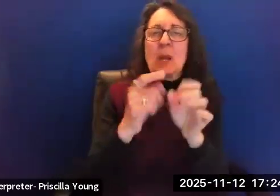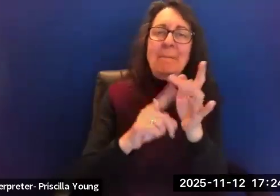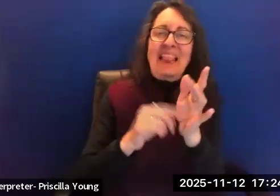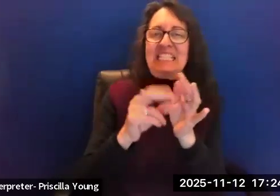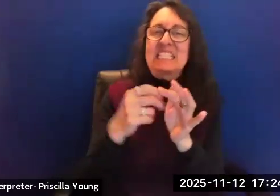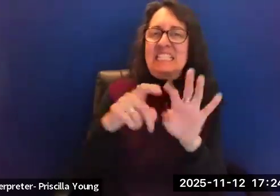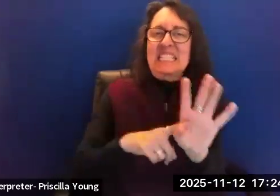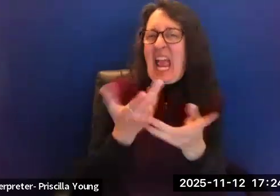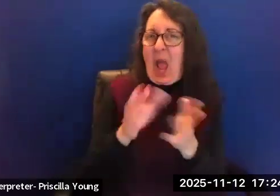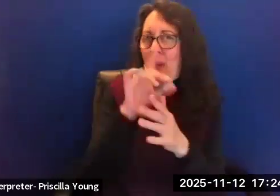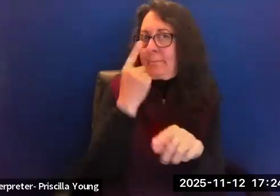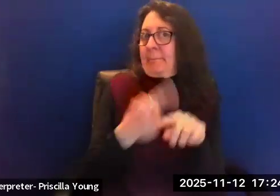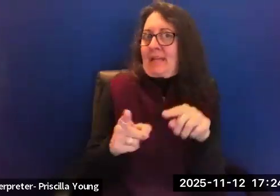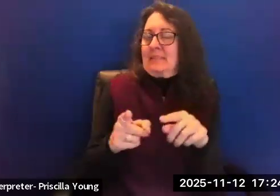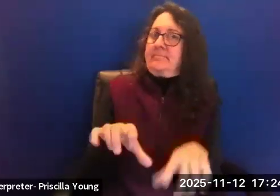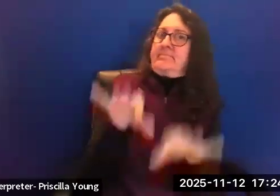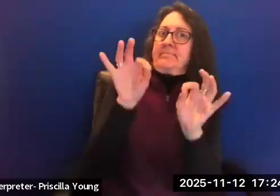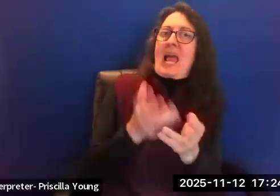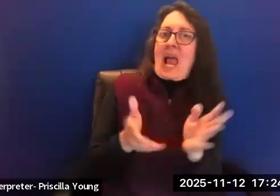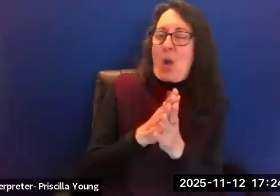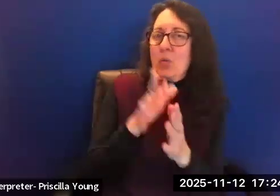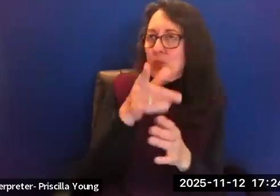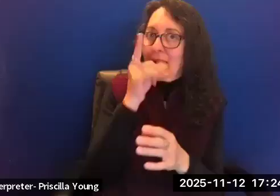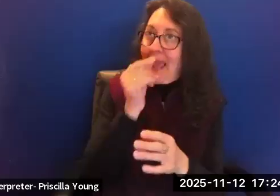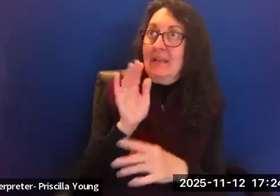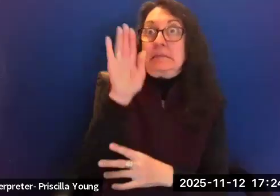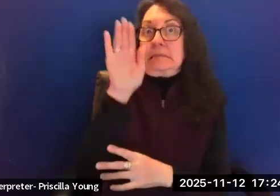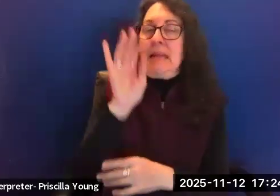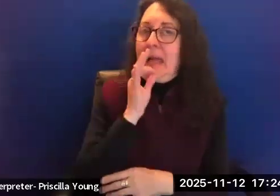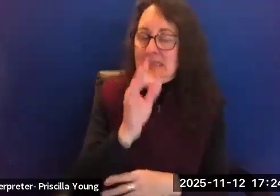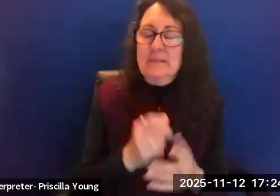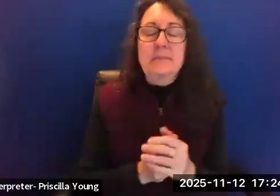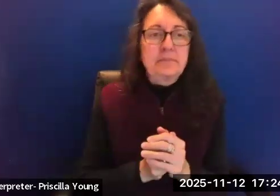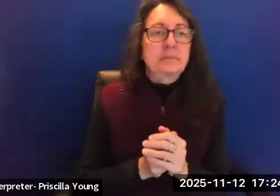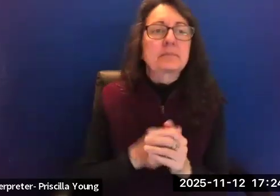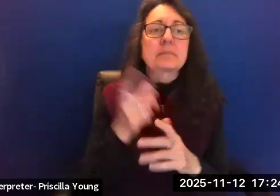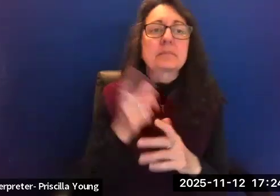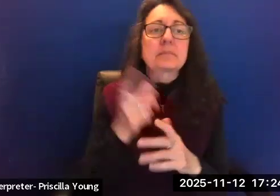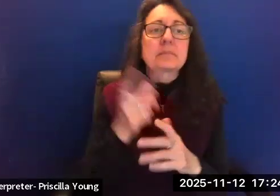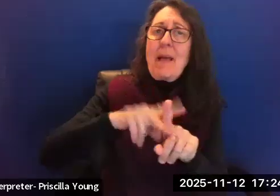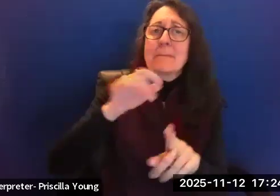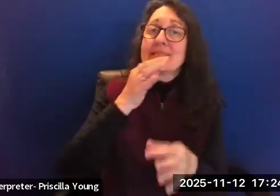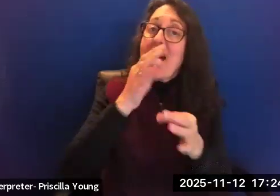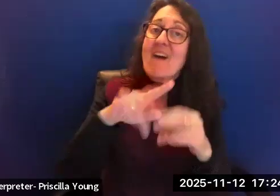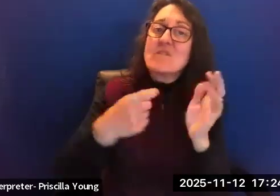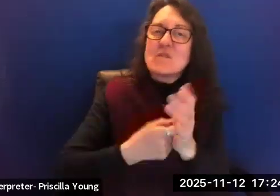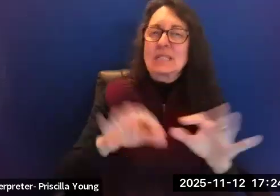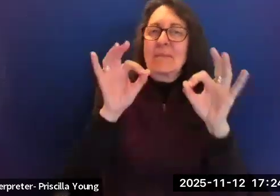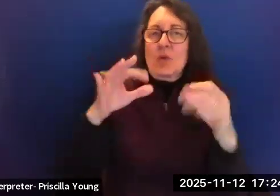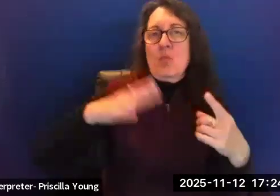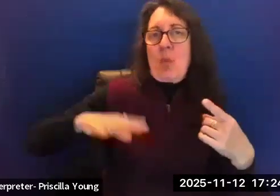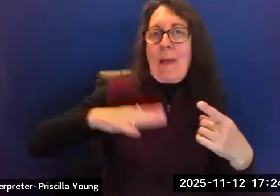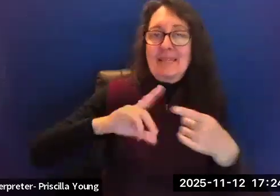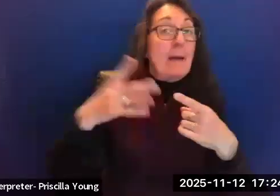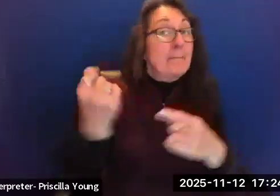be eligible for the program, applicants must meet the following requirements: